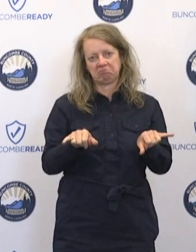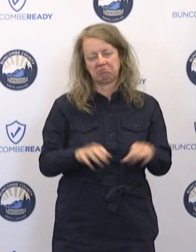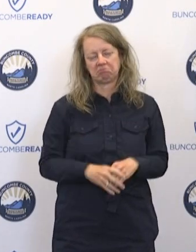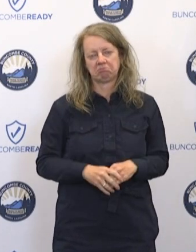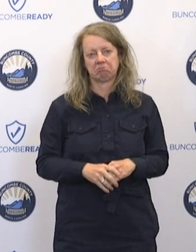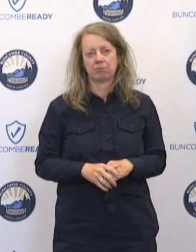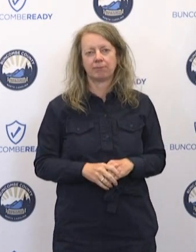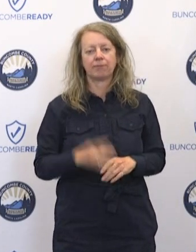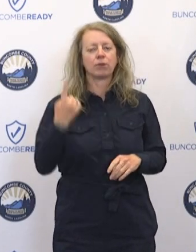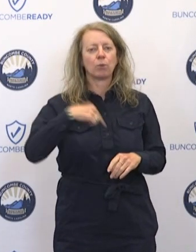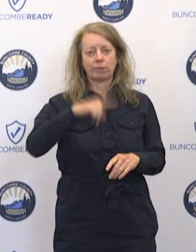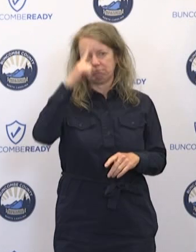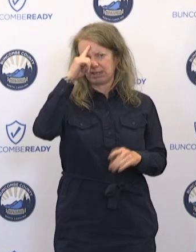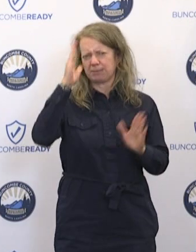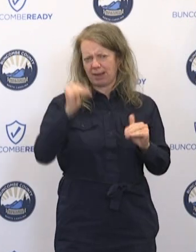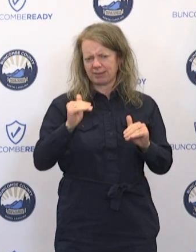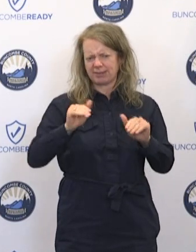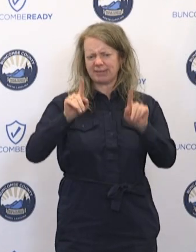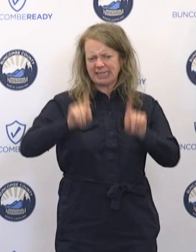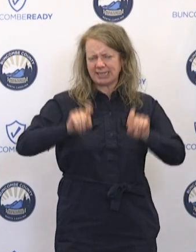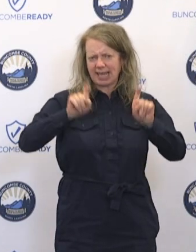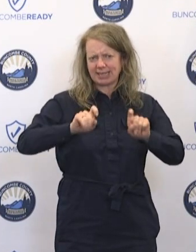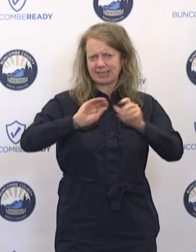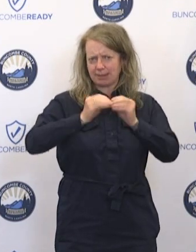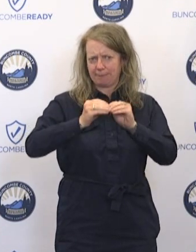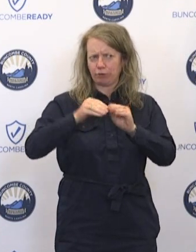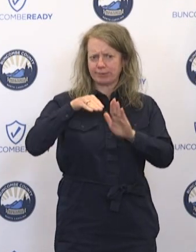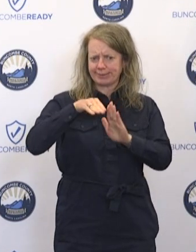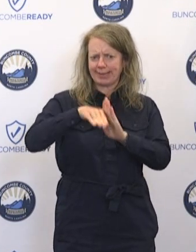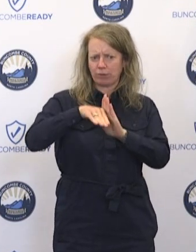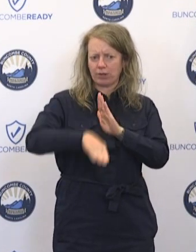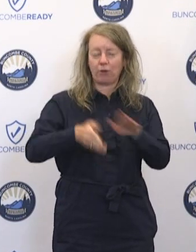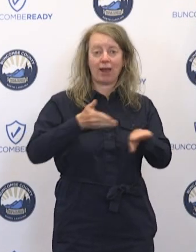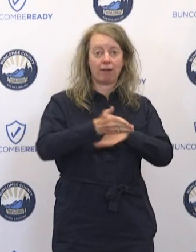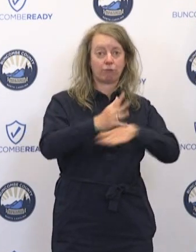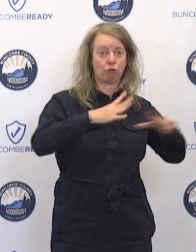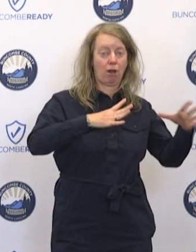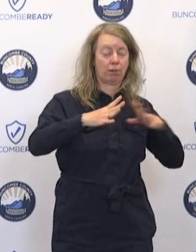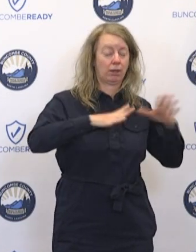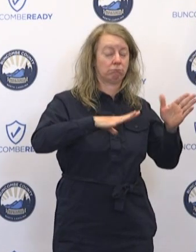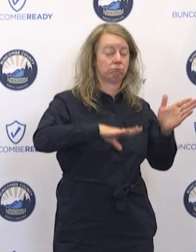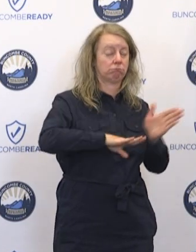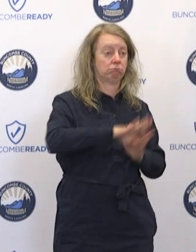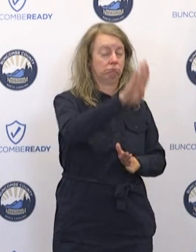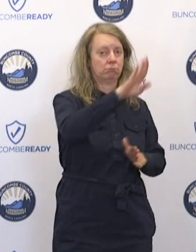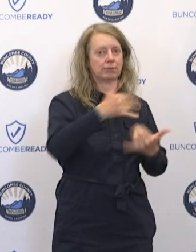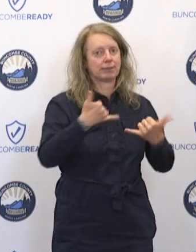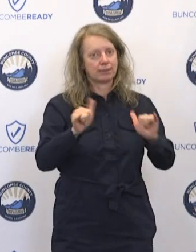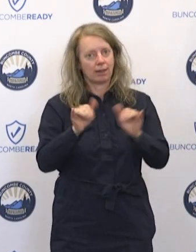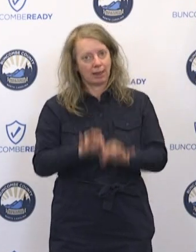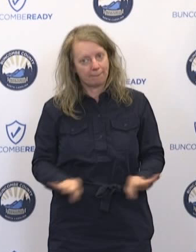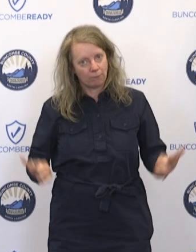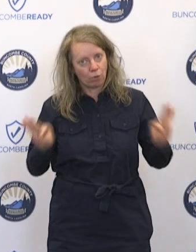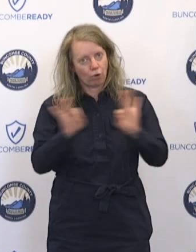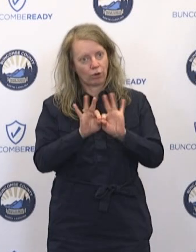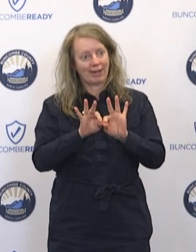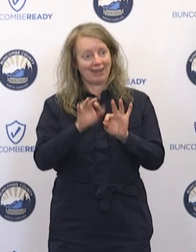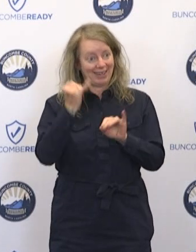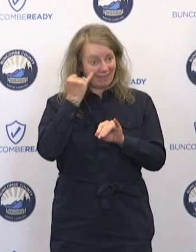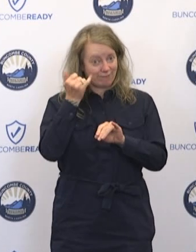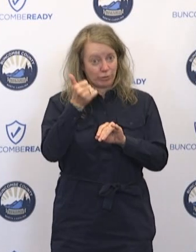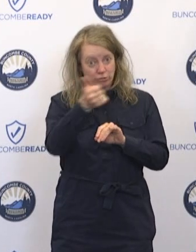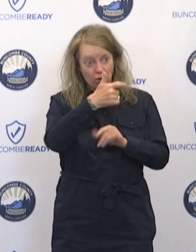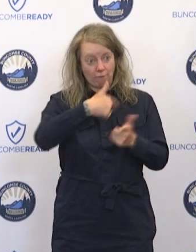we expected testing to decline after exponential increases during the winter surge, it is still important to get tested if you have